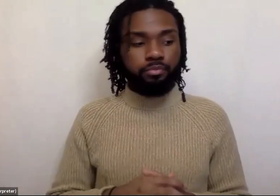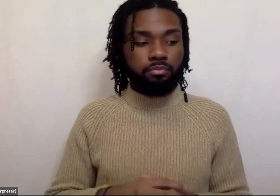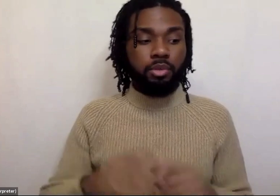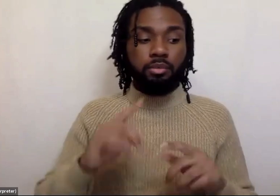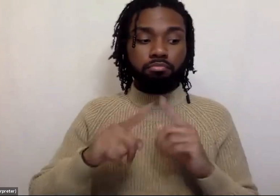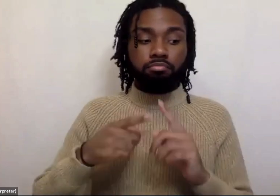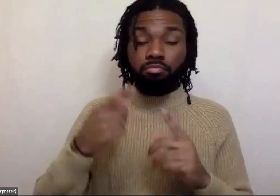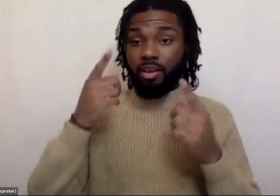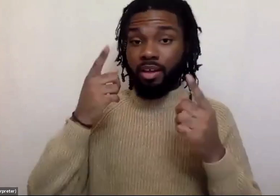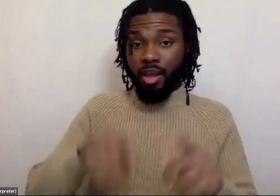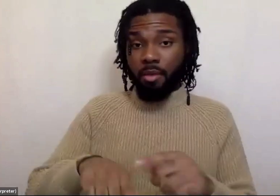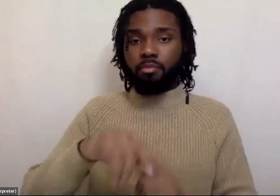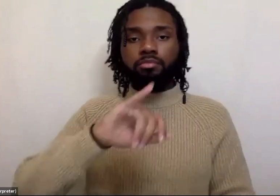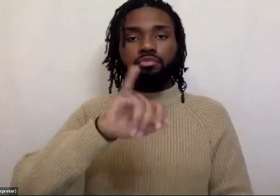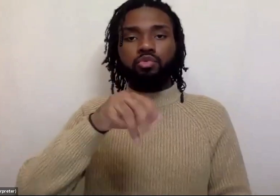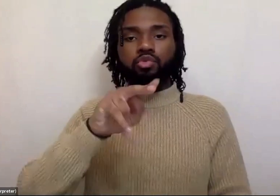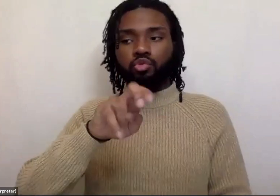the strong